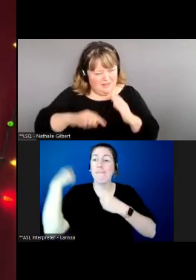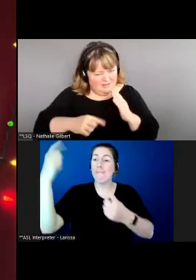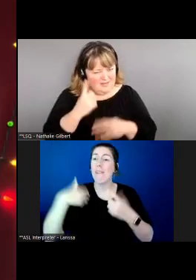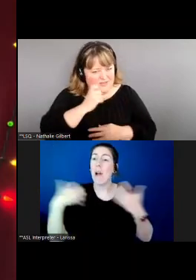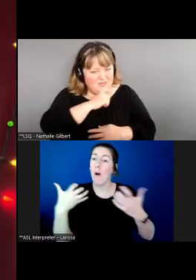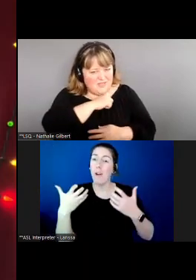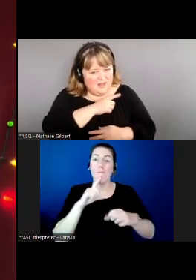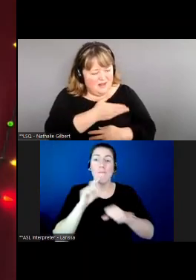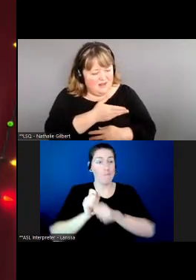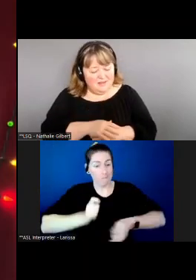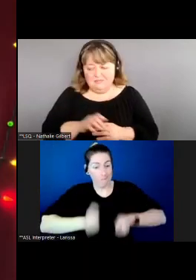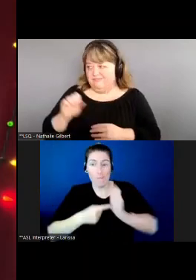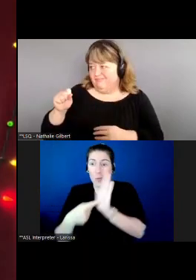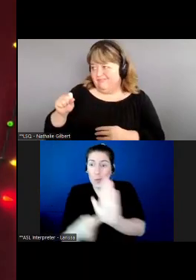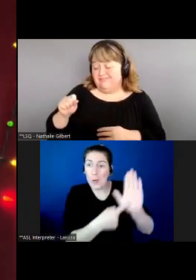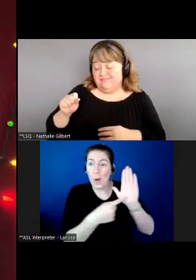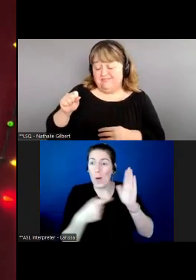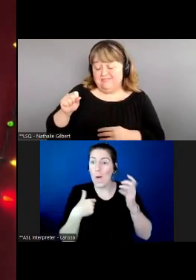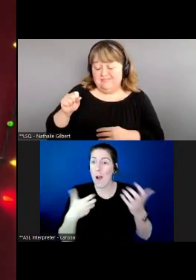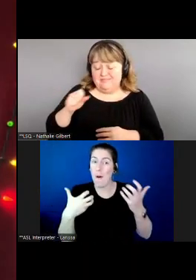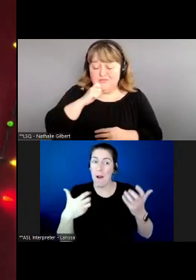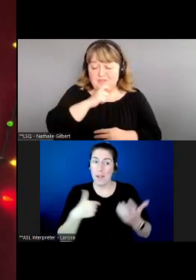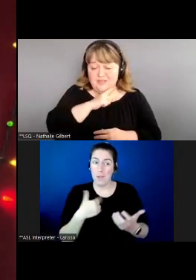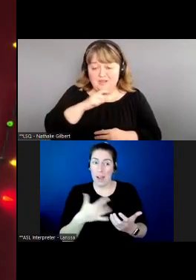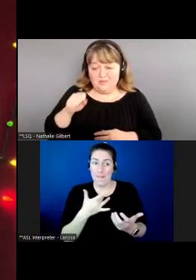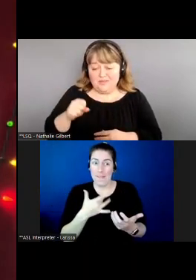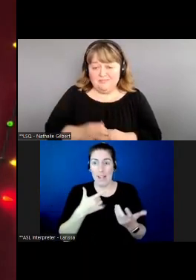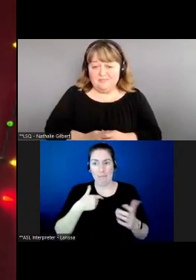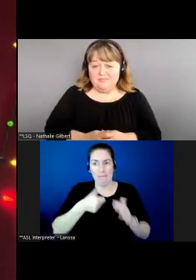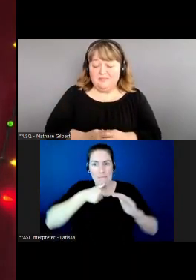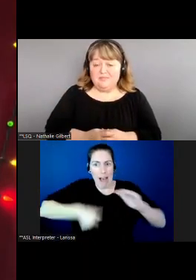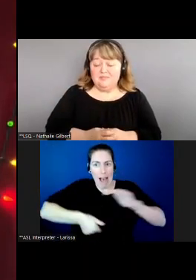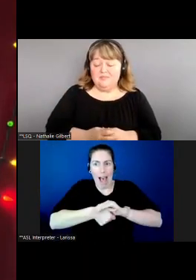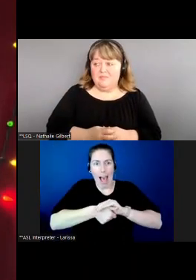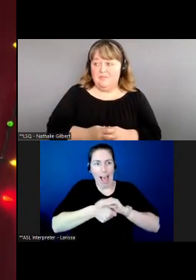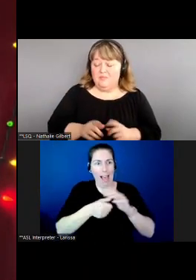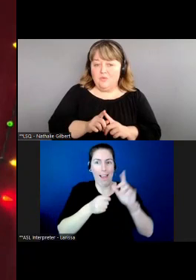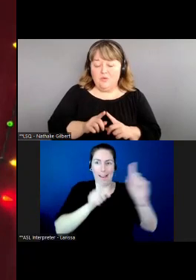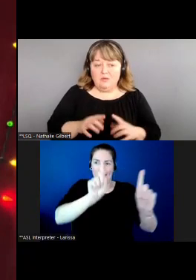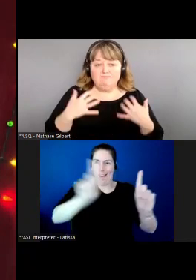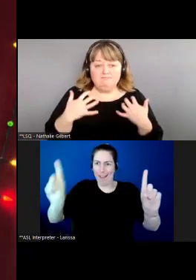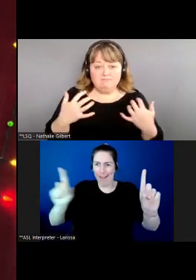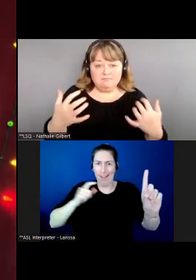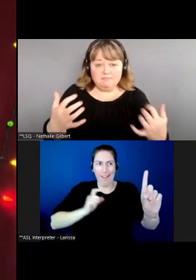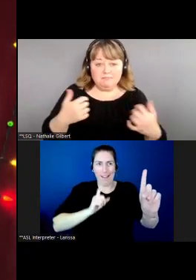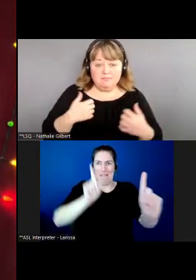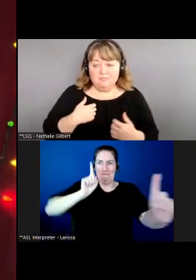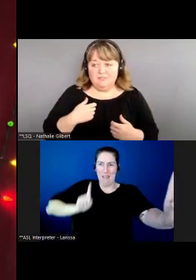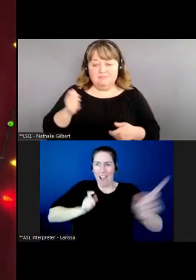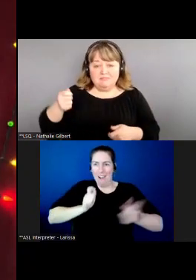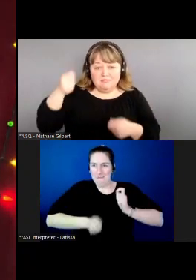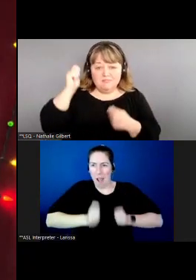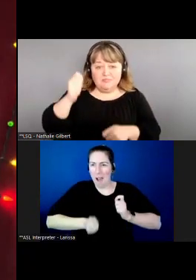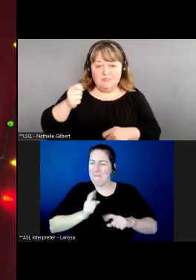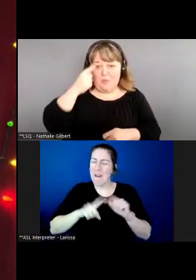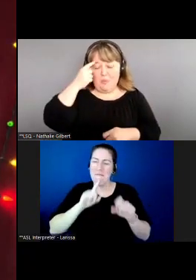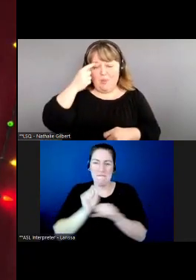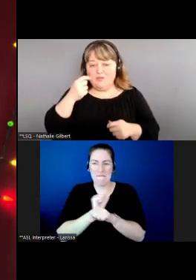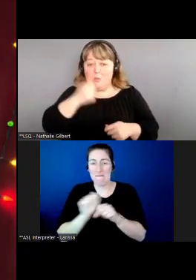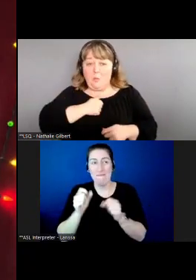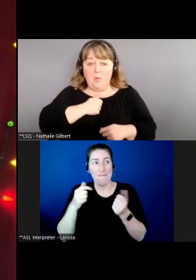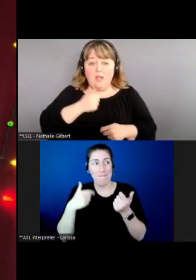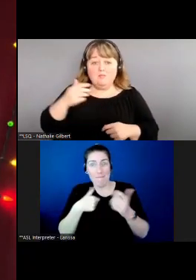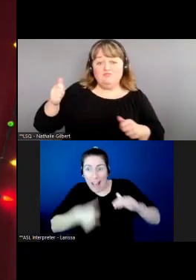stage, and I thought it would be a good place to hide behind the drums. But it turns out you can't really hide behind the